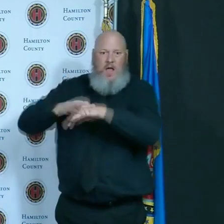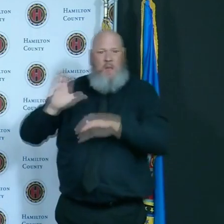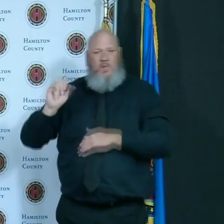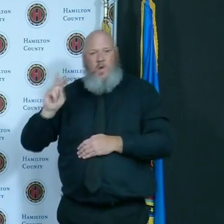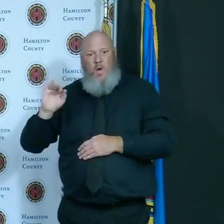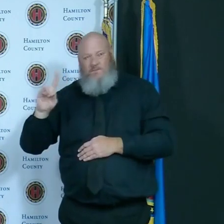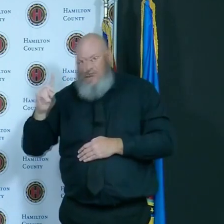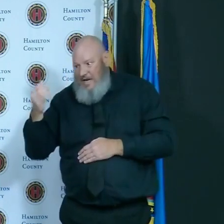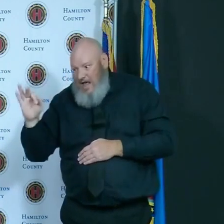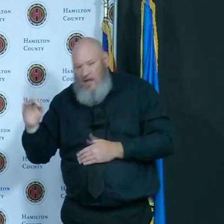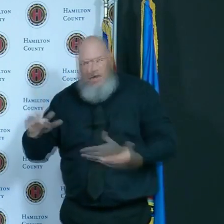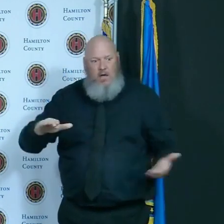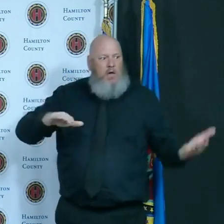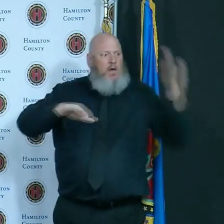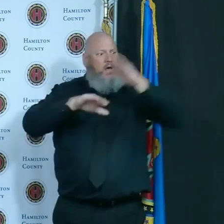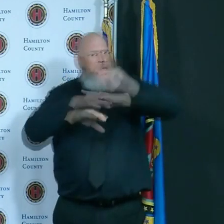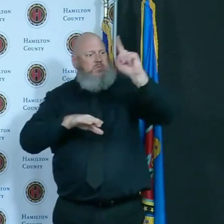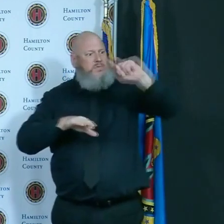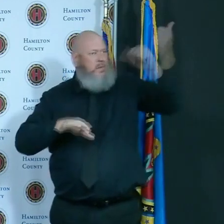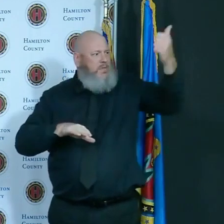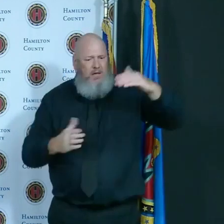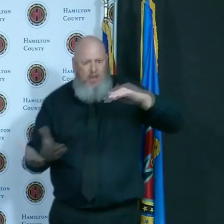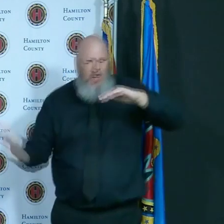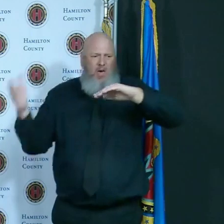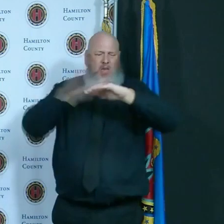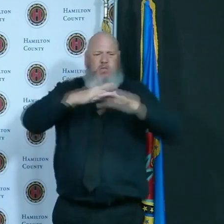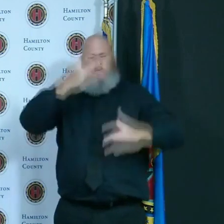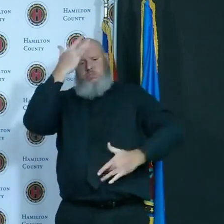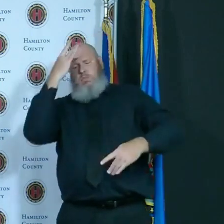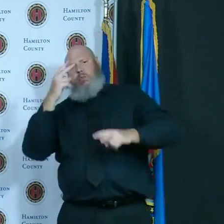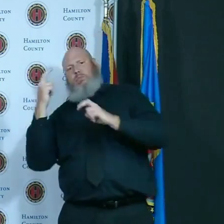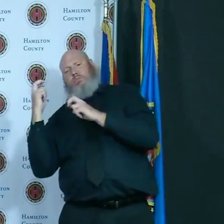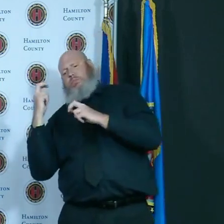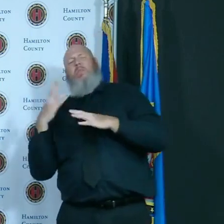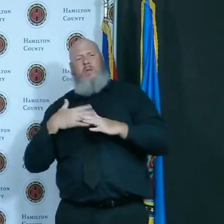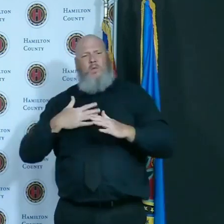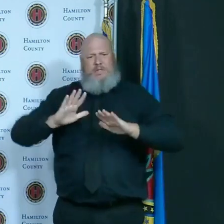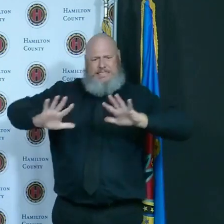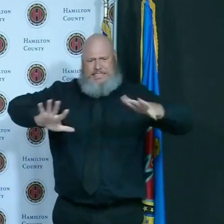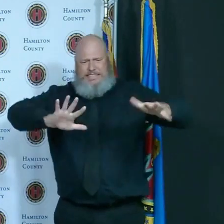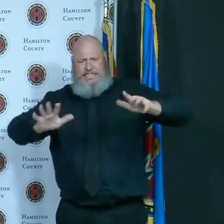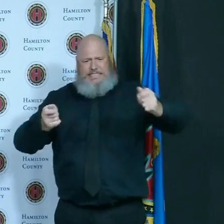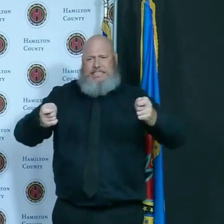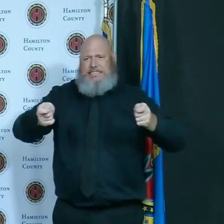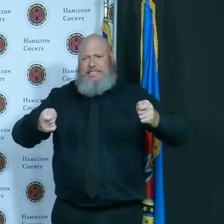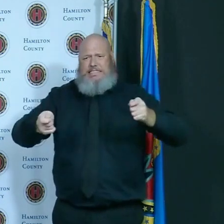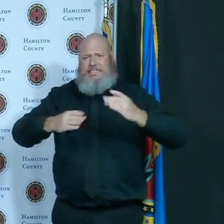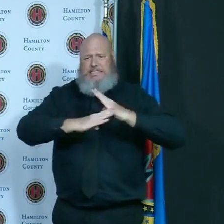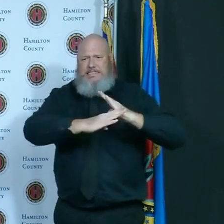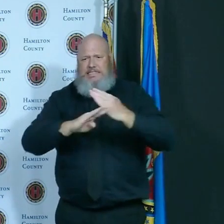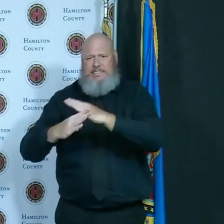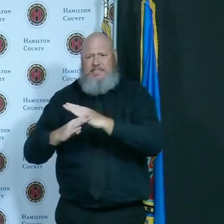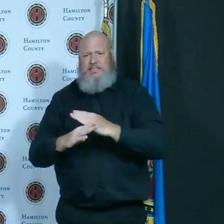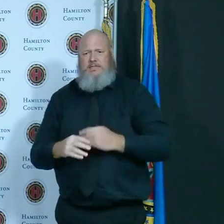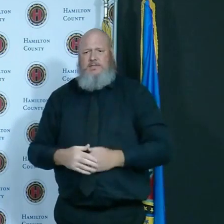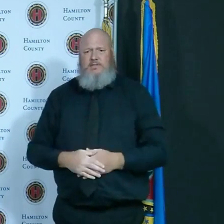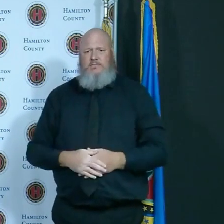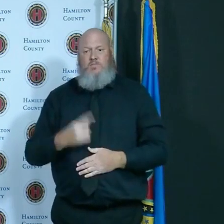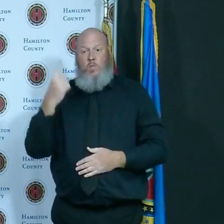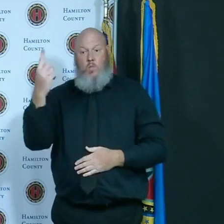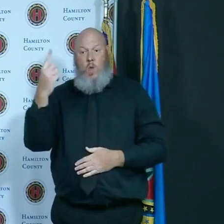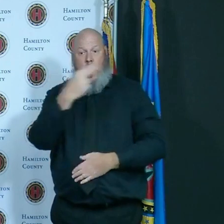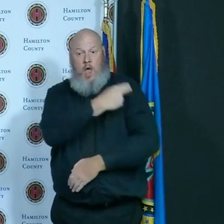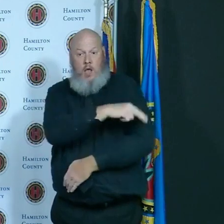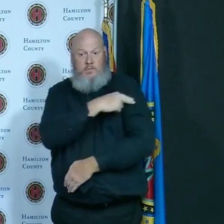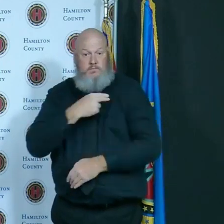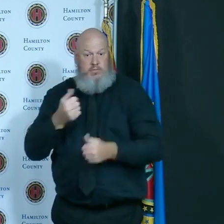can understand medically how those complications can occur, as was shared with me by one of our hospital system CEOs. But what we